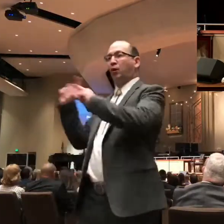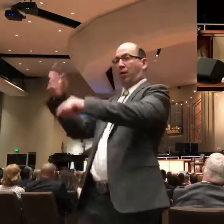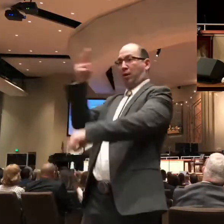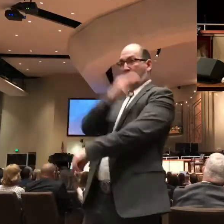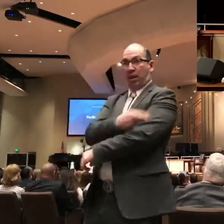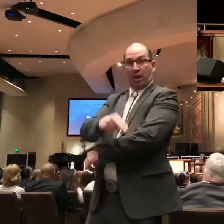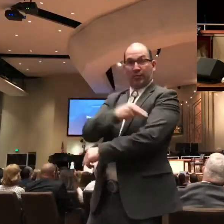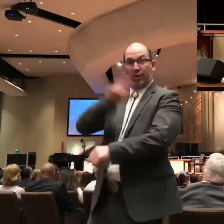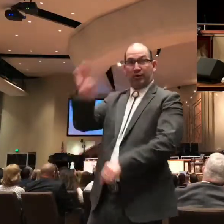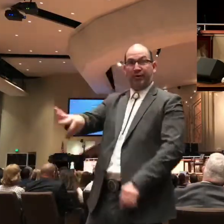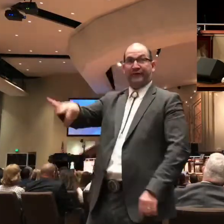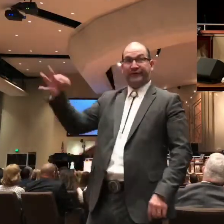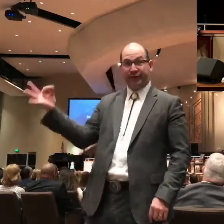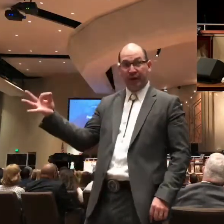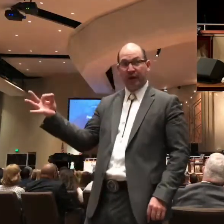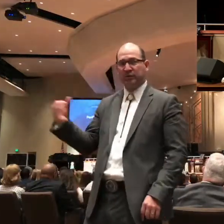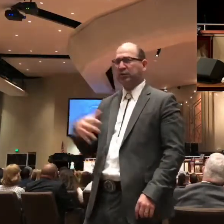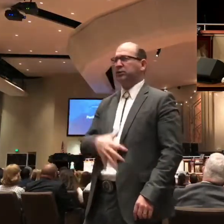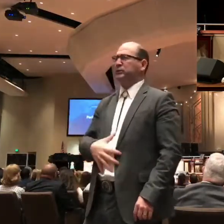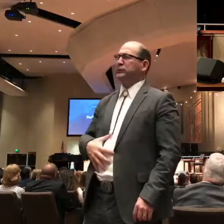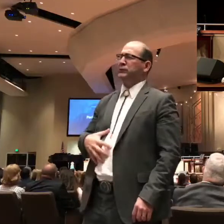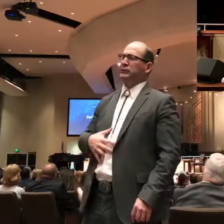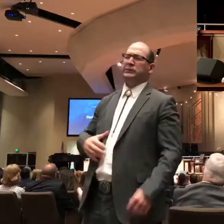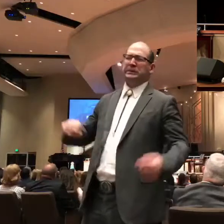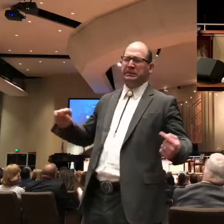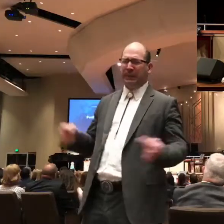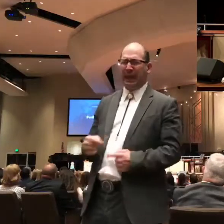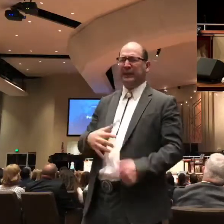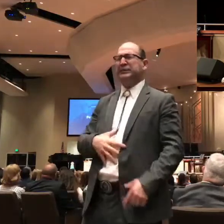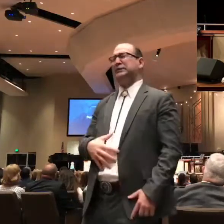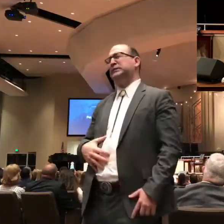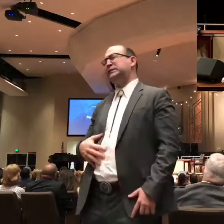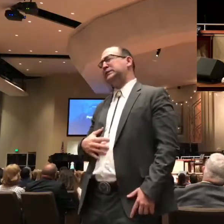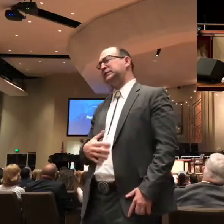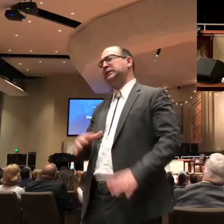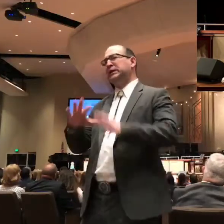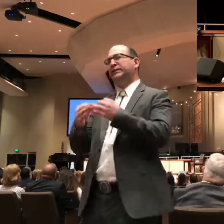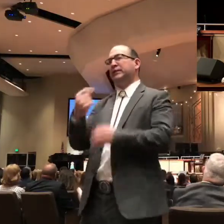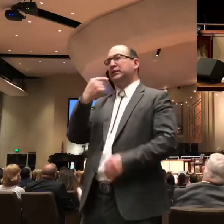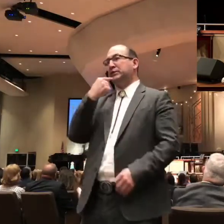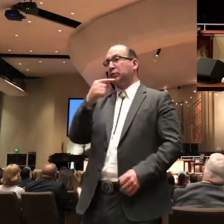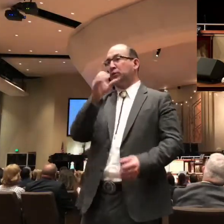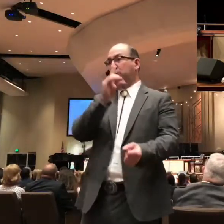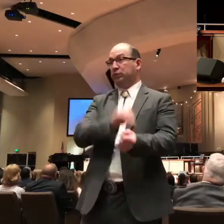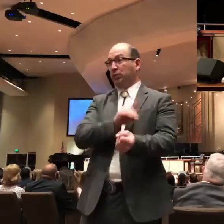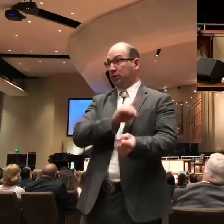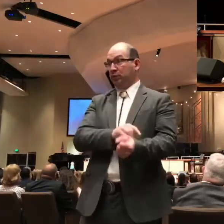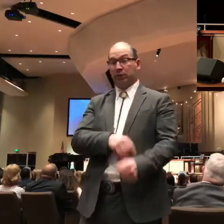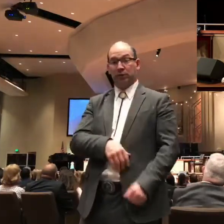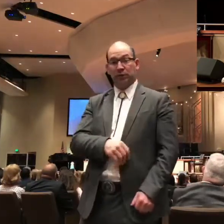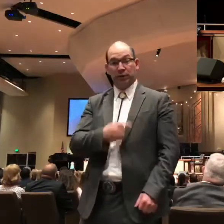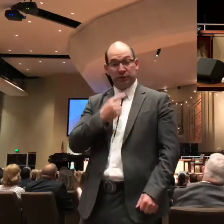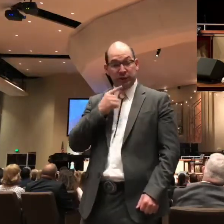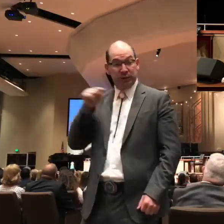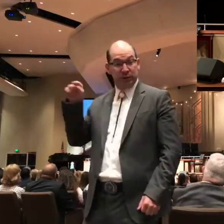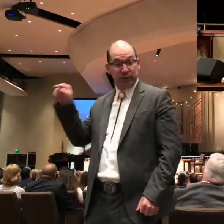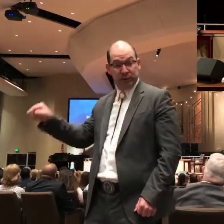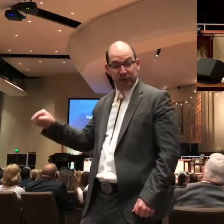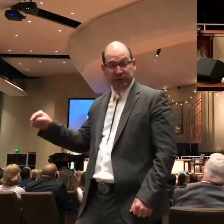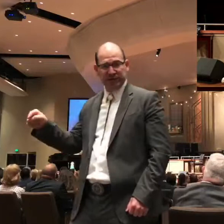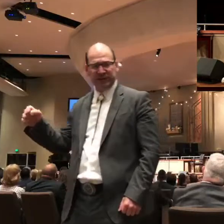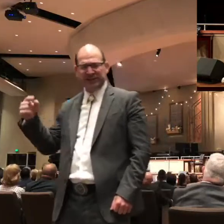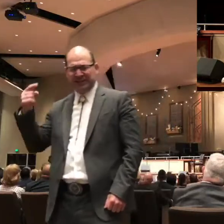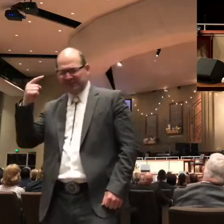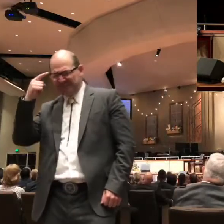hospital in France. He was suffering stomach pain. His family told the doctors the man had a history of mental illness